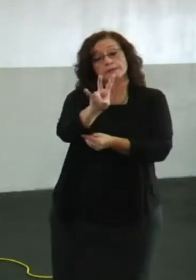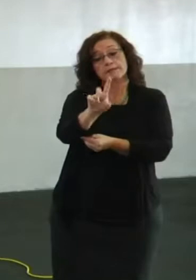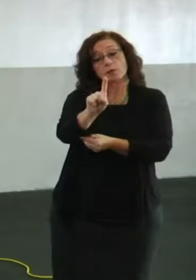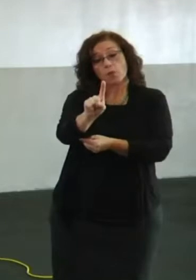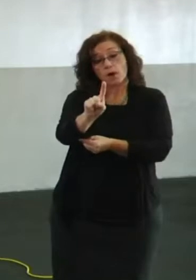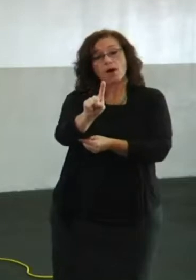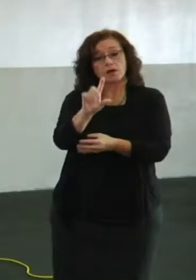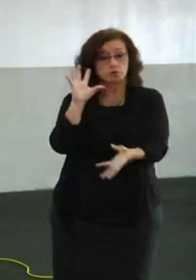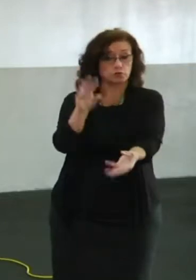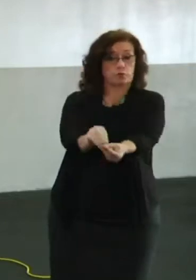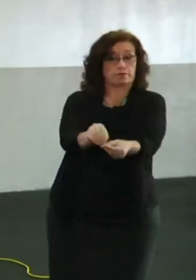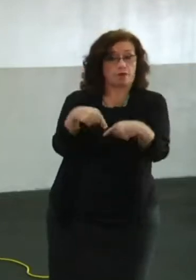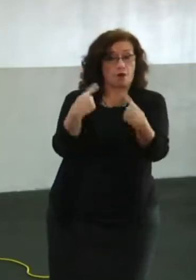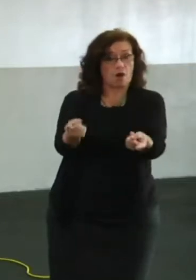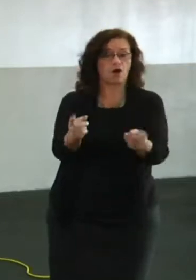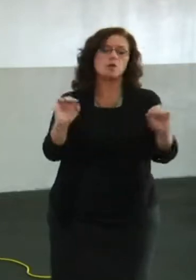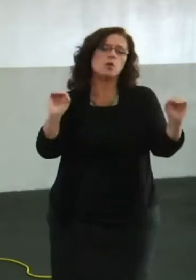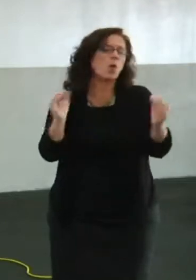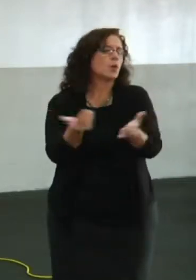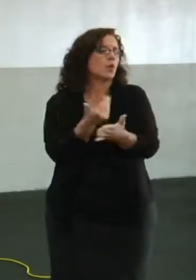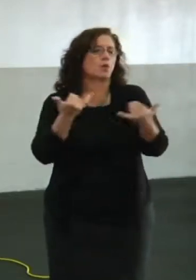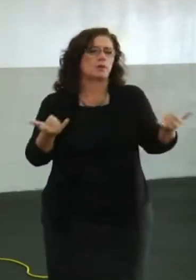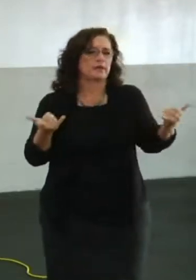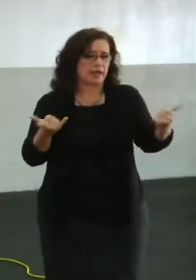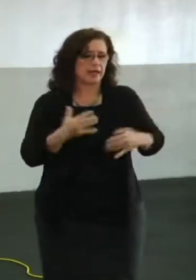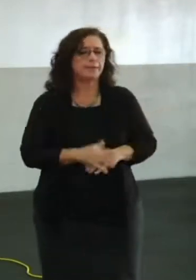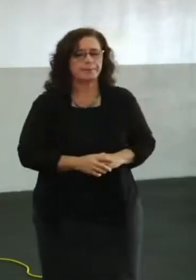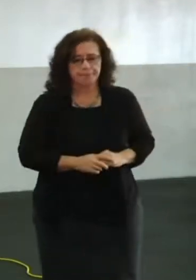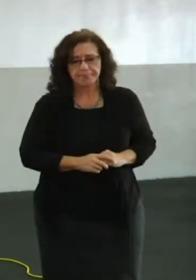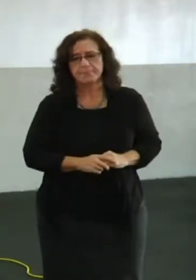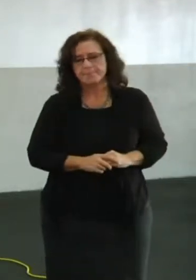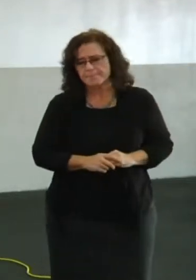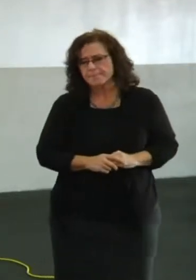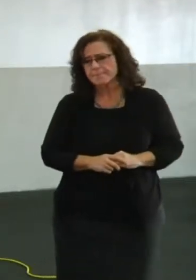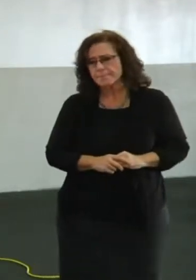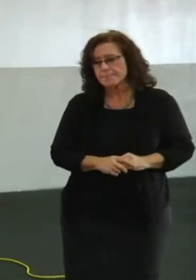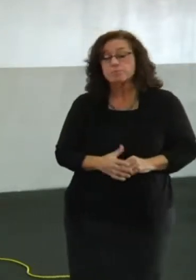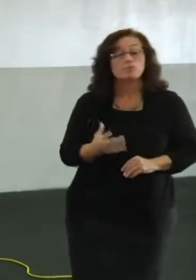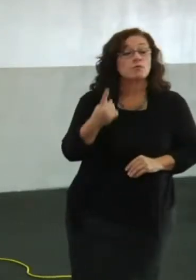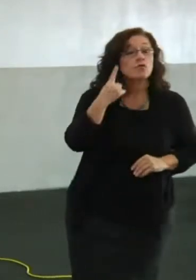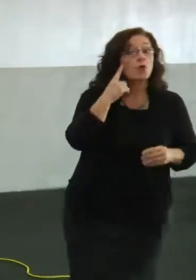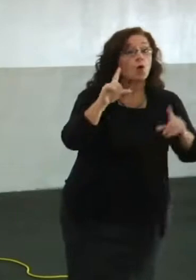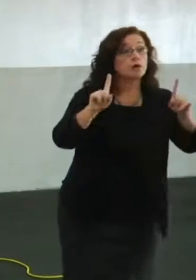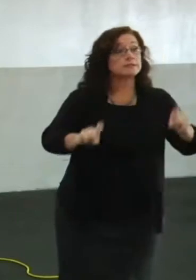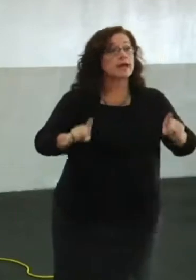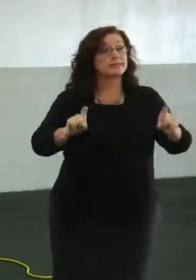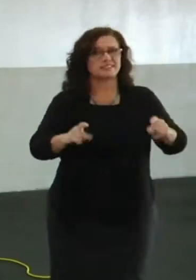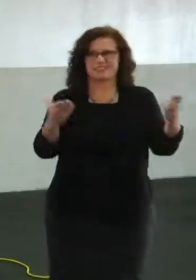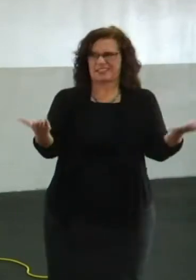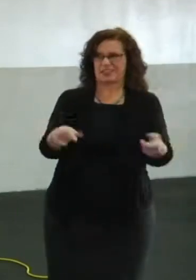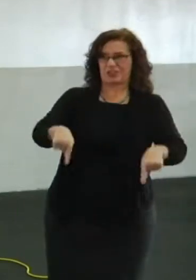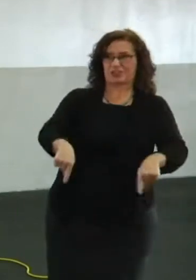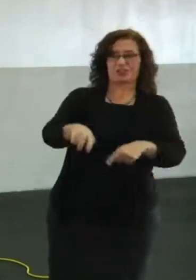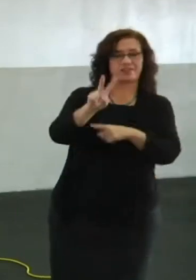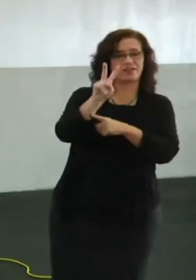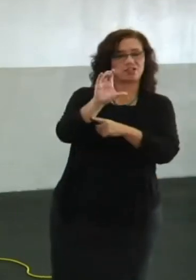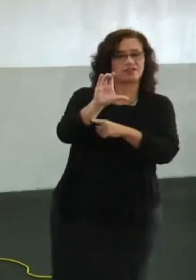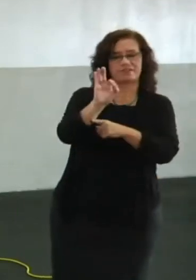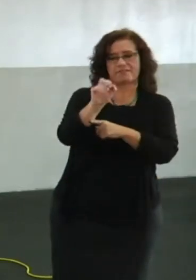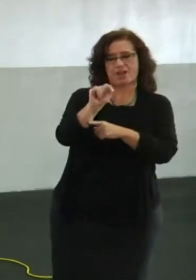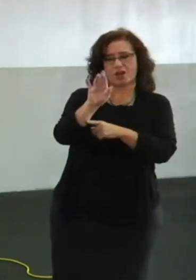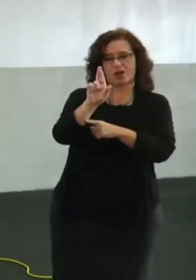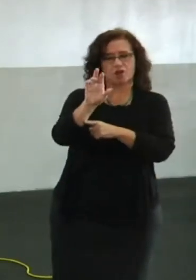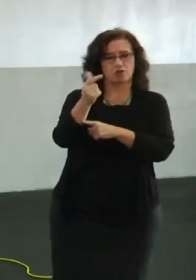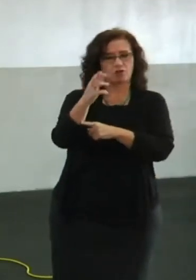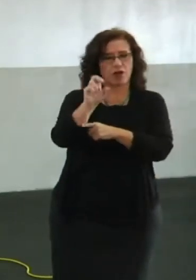today. Actually, one other number, we're at an outstanding testing facility, and the number that we're